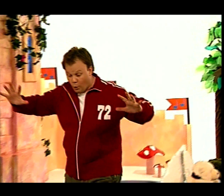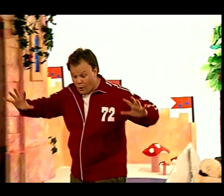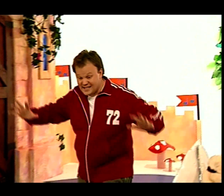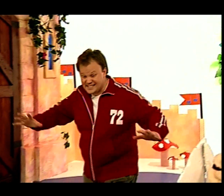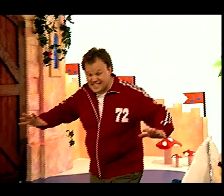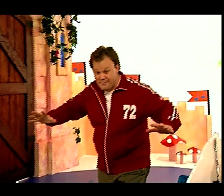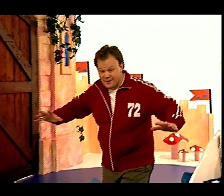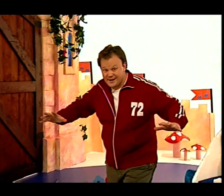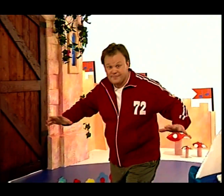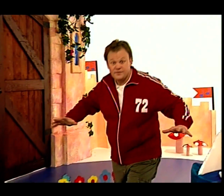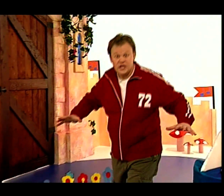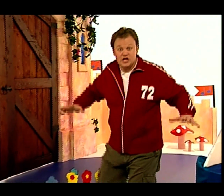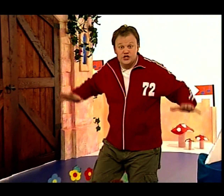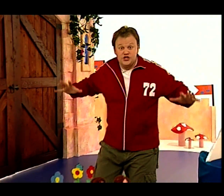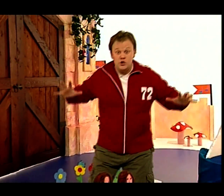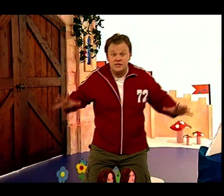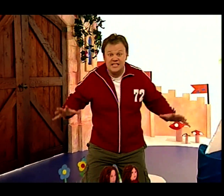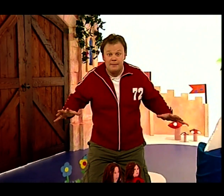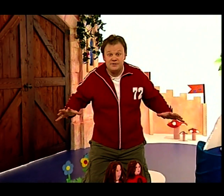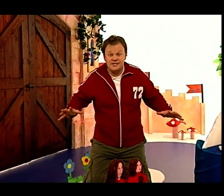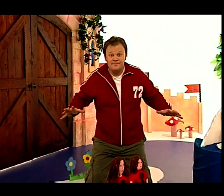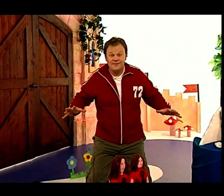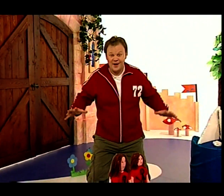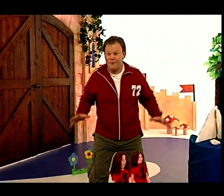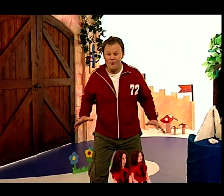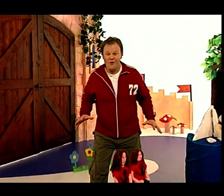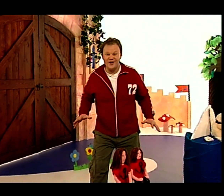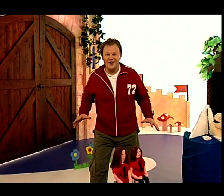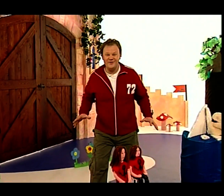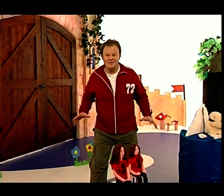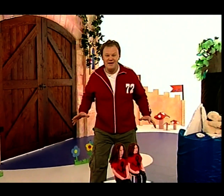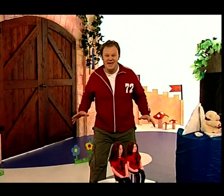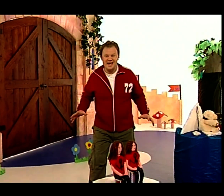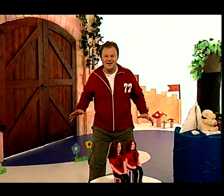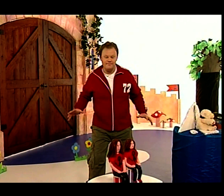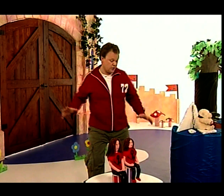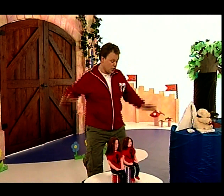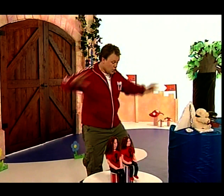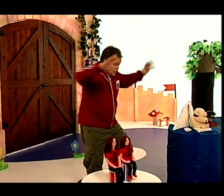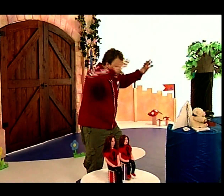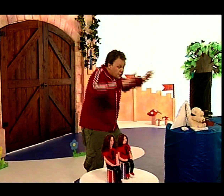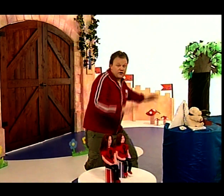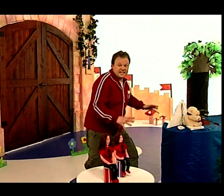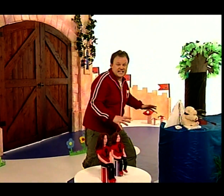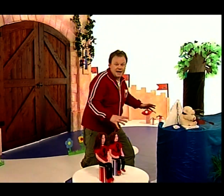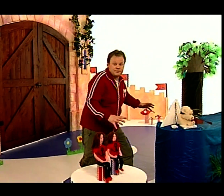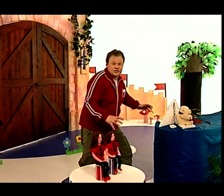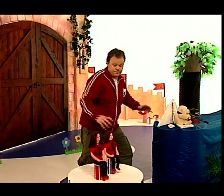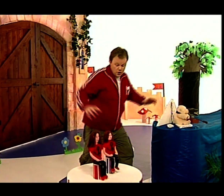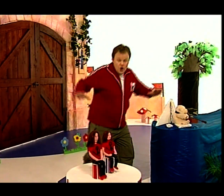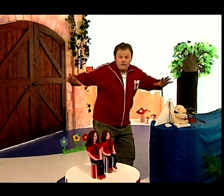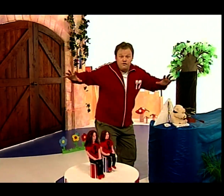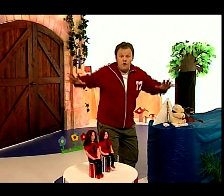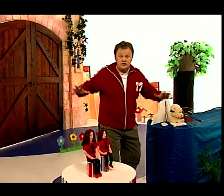One step, two steps, walk along with me. Three steps, four